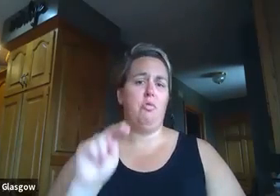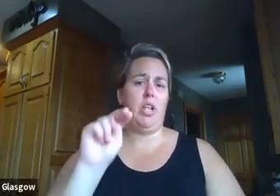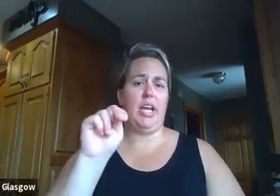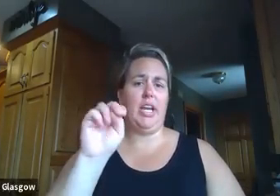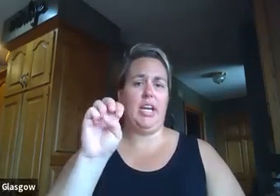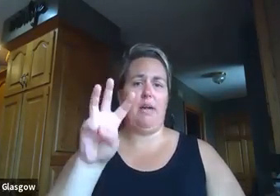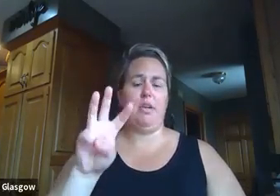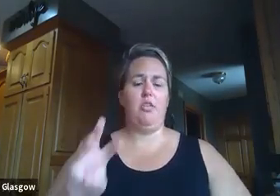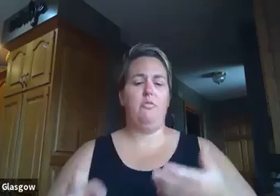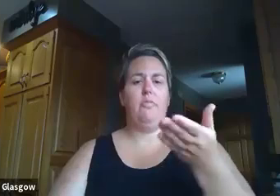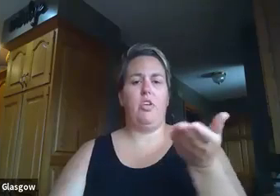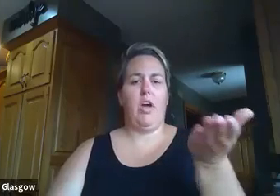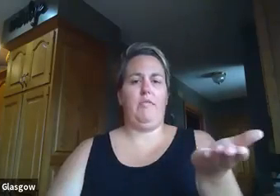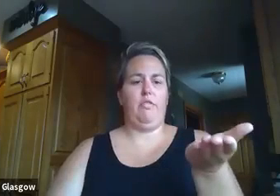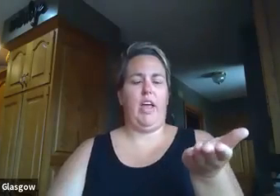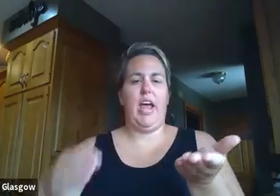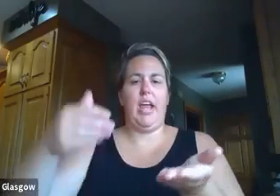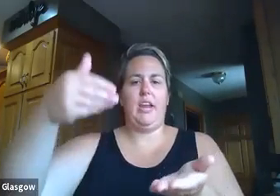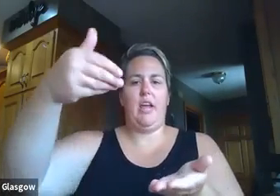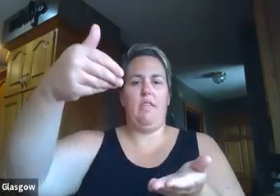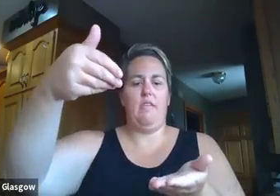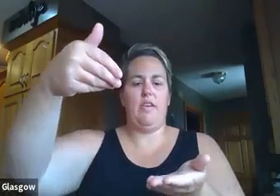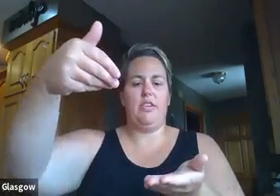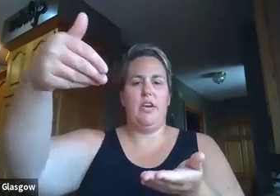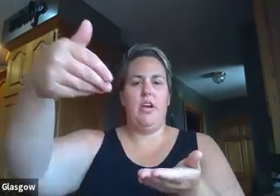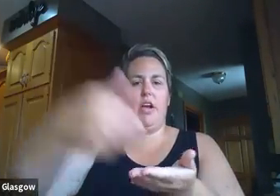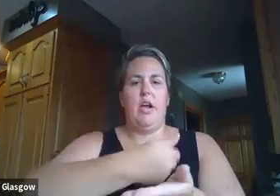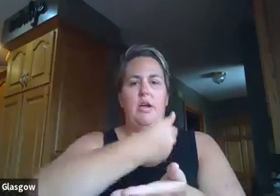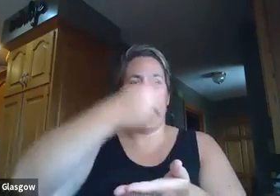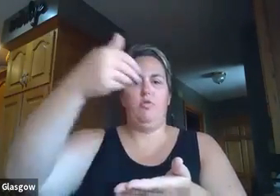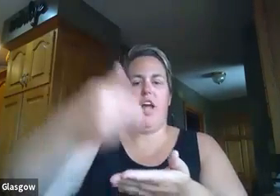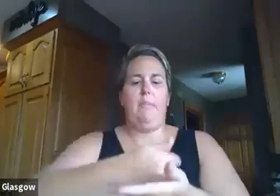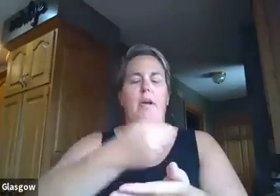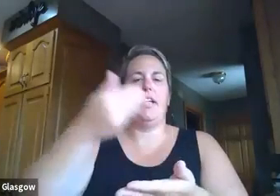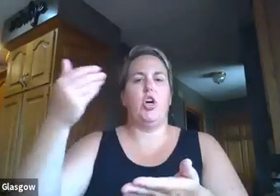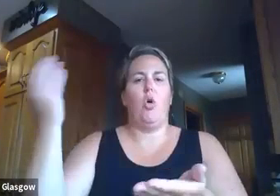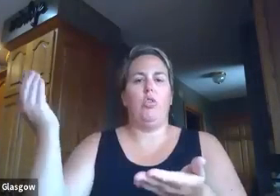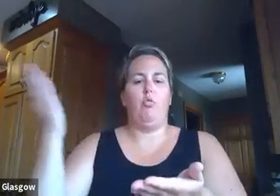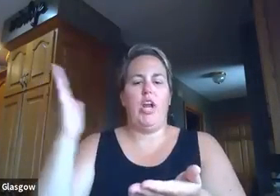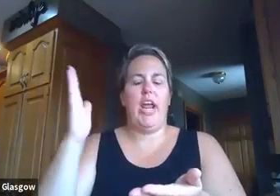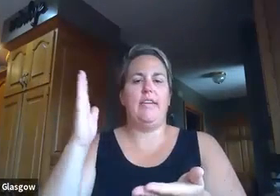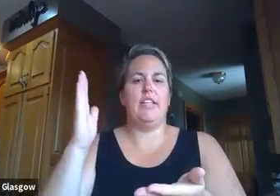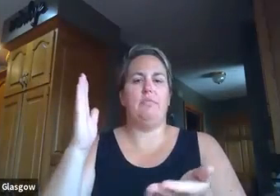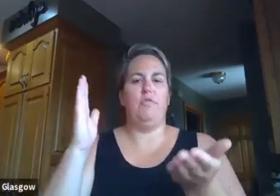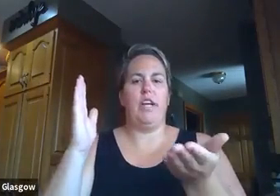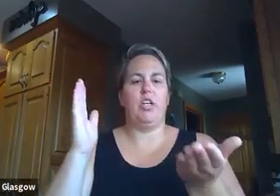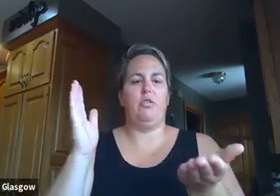like N-E-W, you have your flat hand, and then this moves up, and so only one hand is moving. So